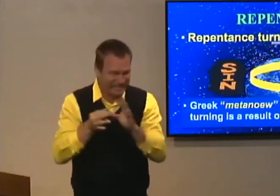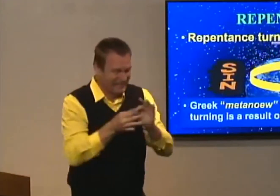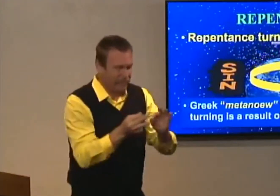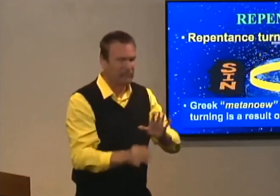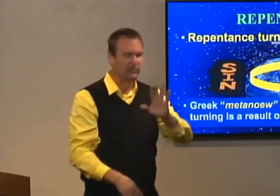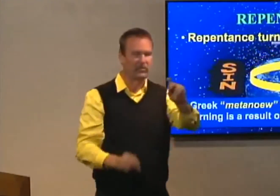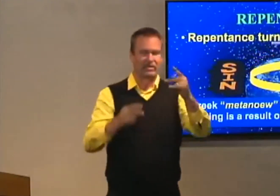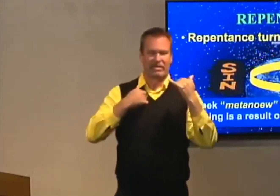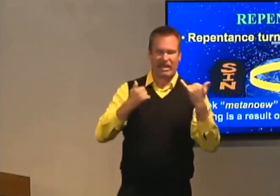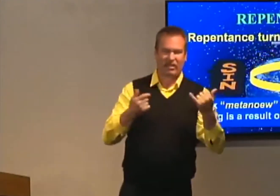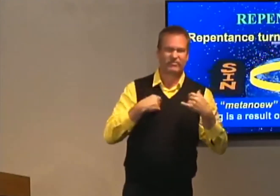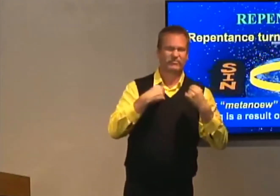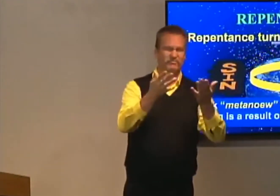He is coming.